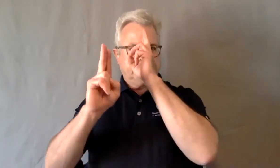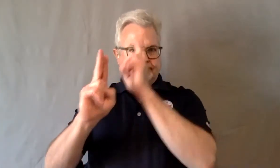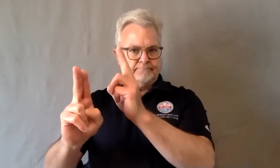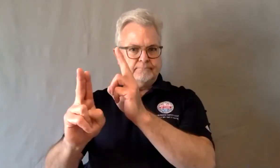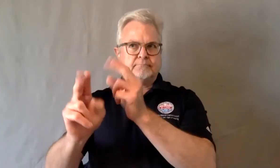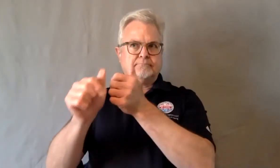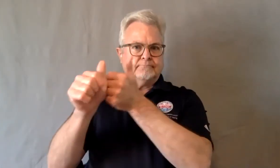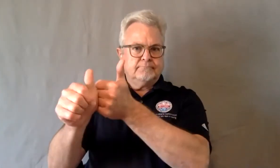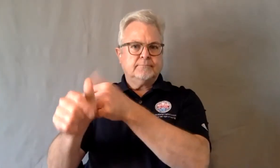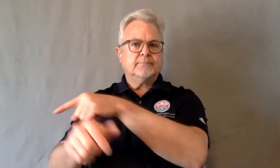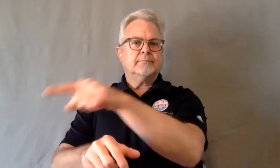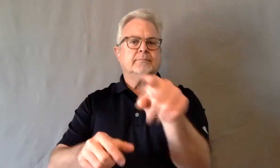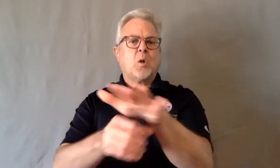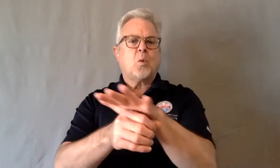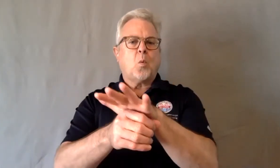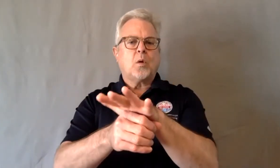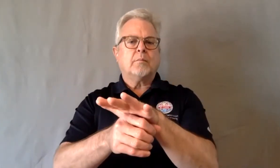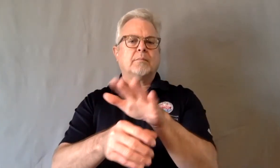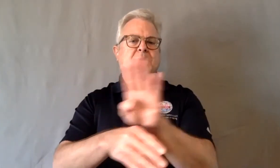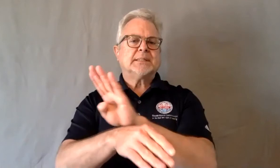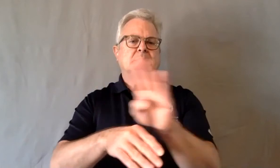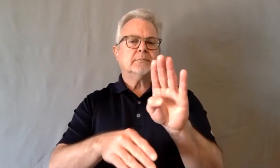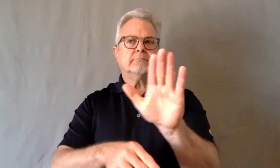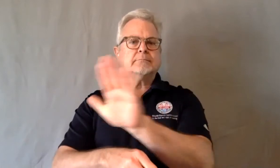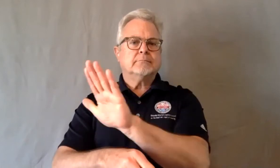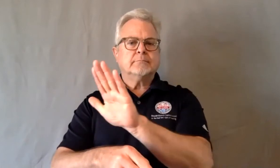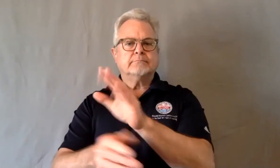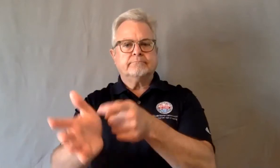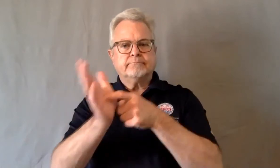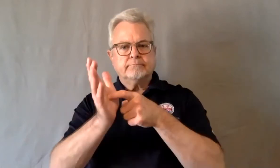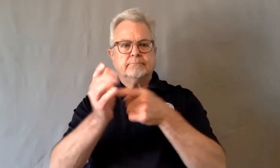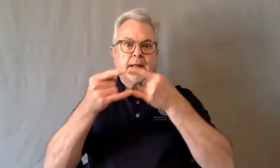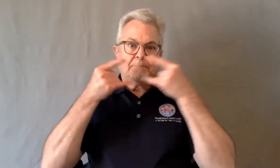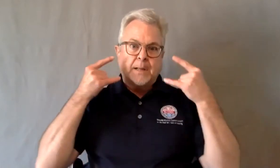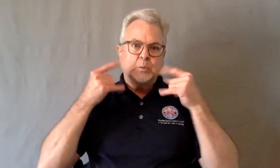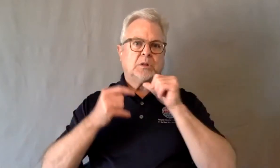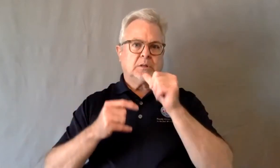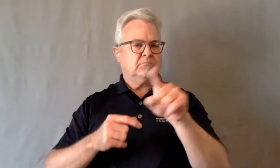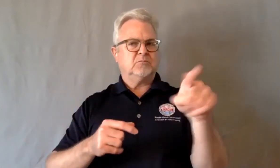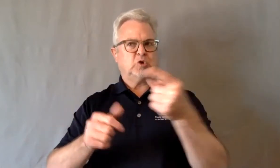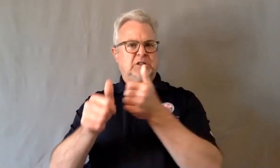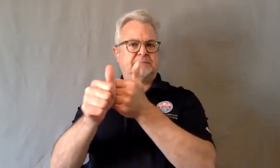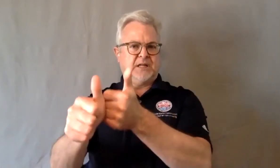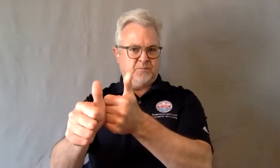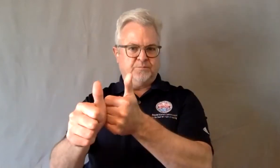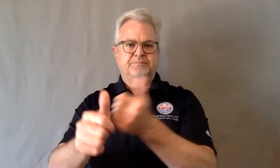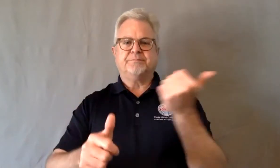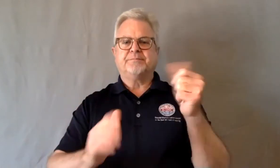So once again, please be respectful and follow and comply the requests and requirements of local businesses to wear a